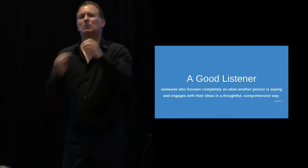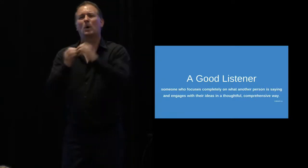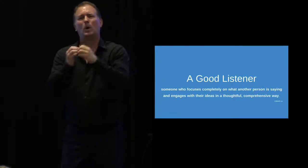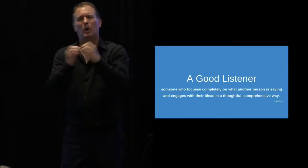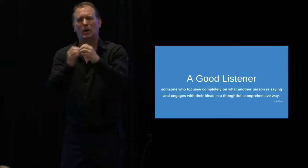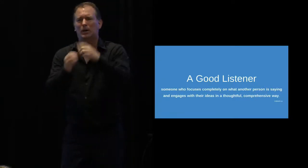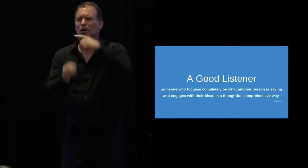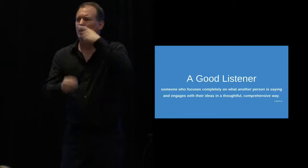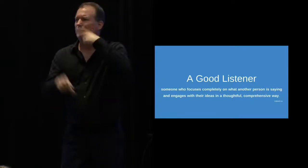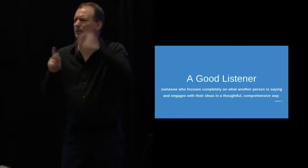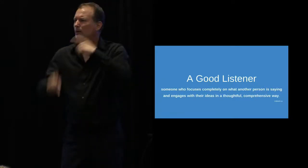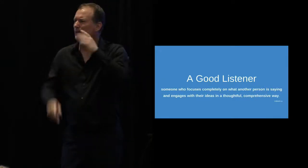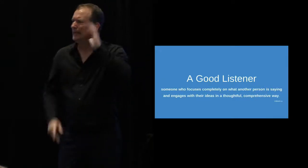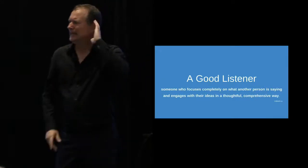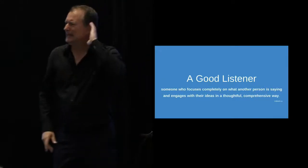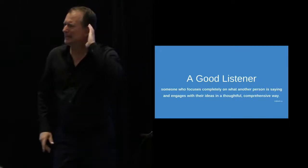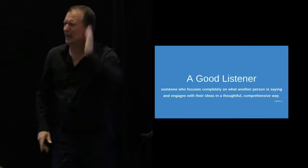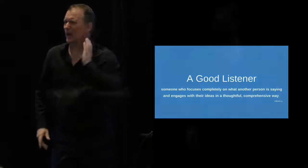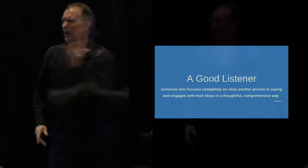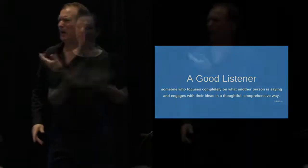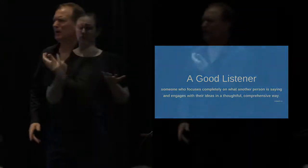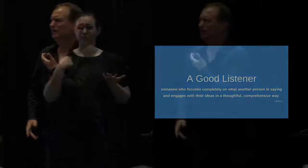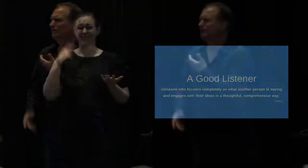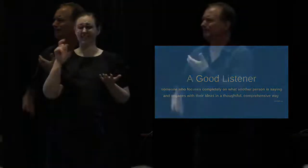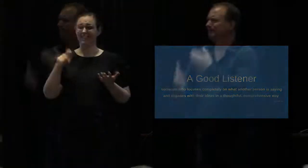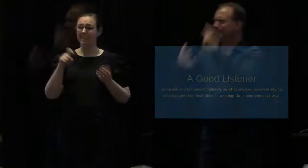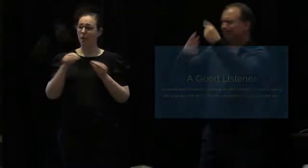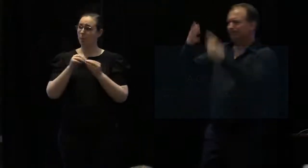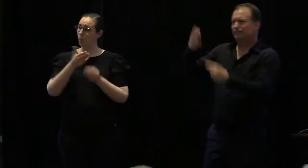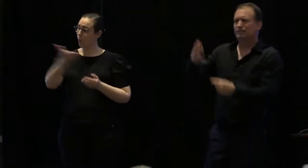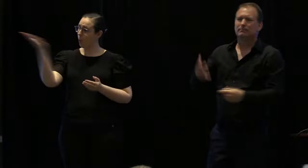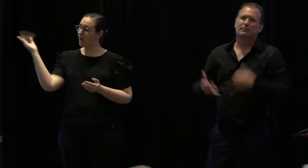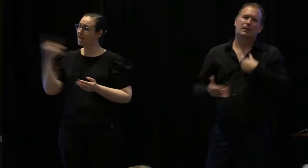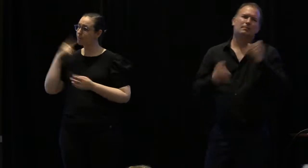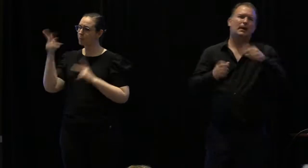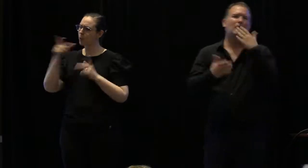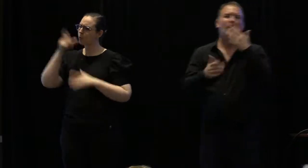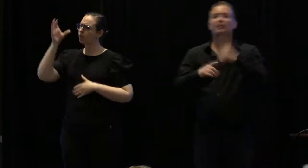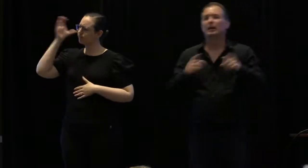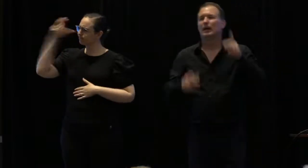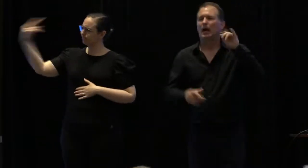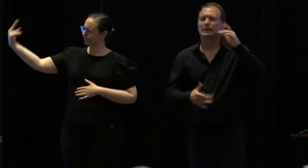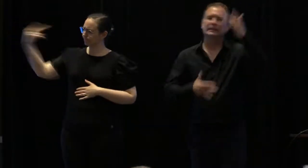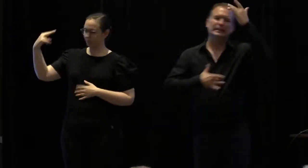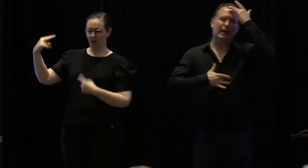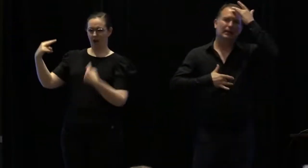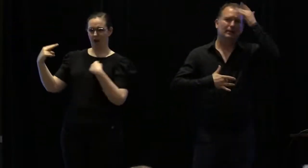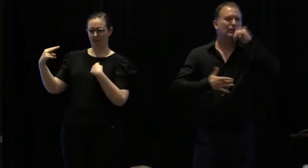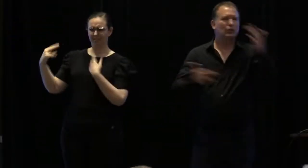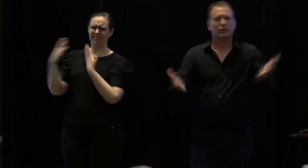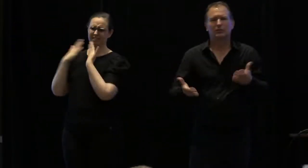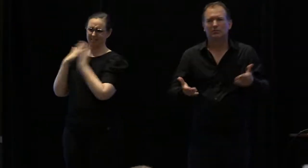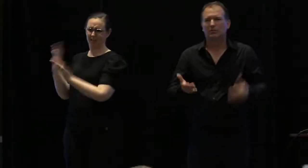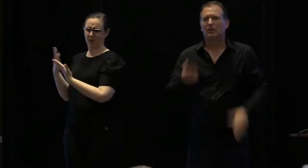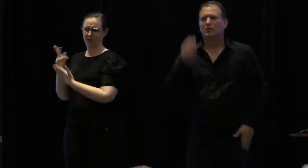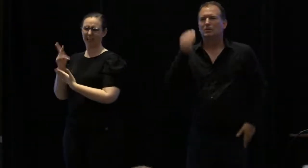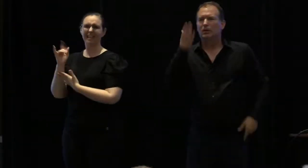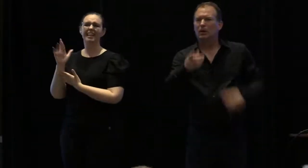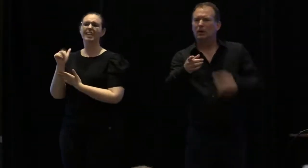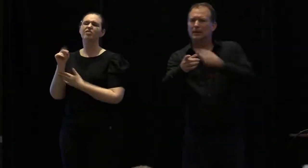A great example is Kieran Matney. We need more people like her to listen to the